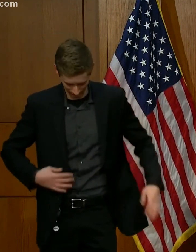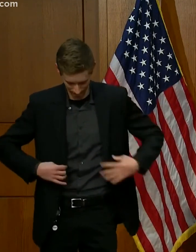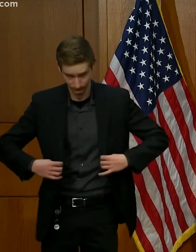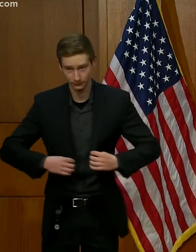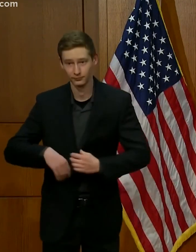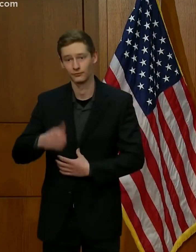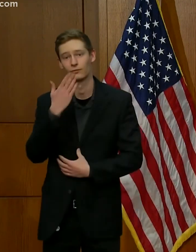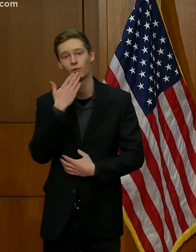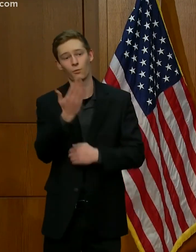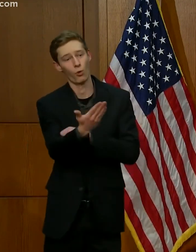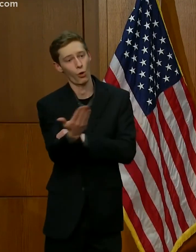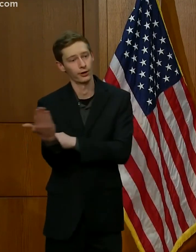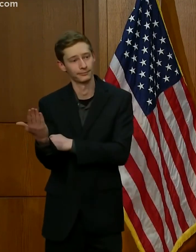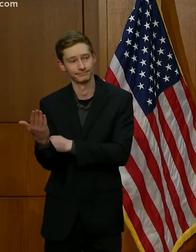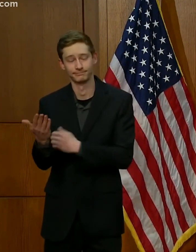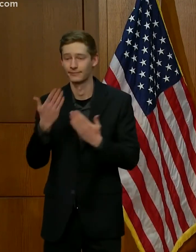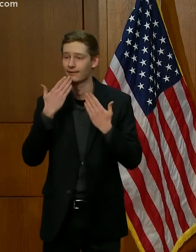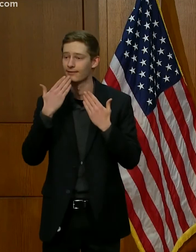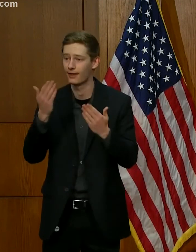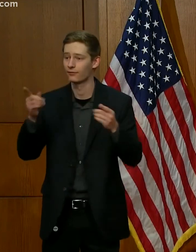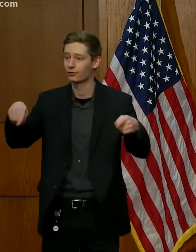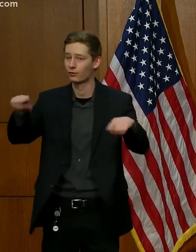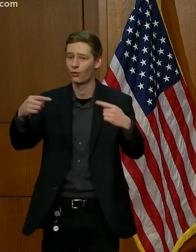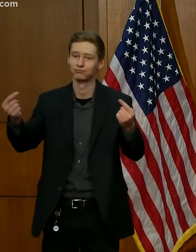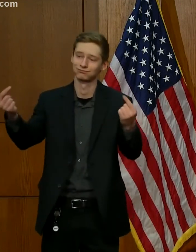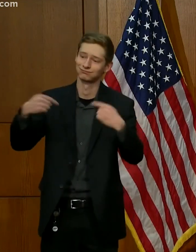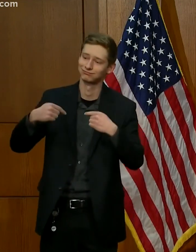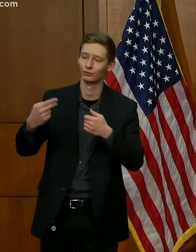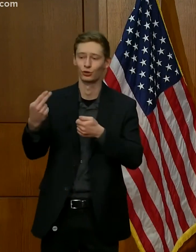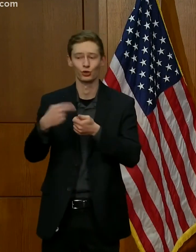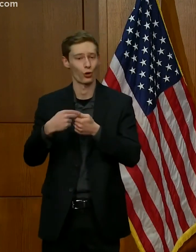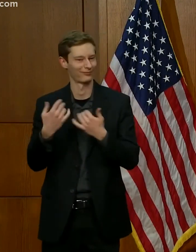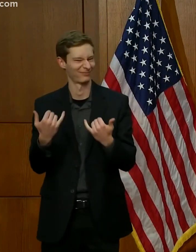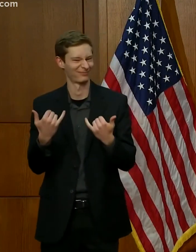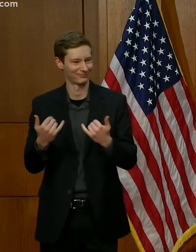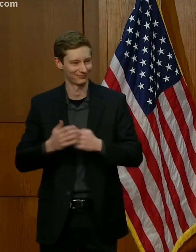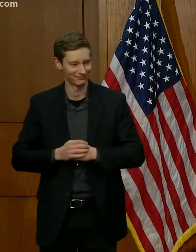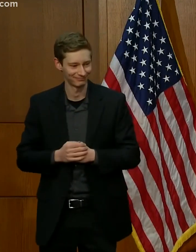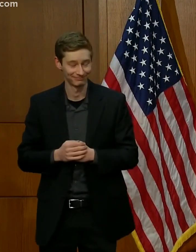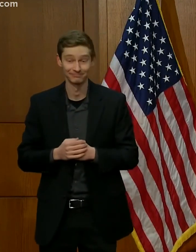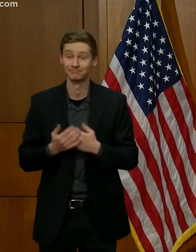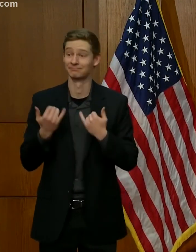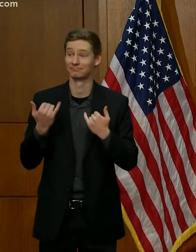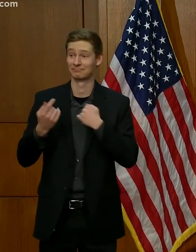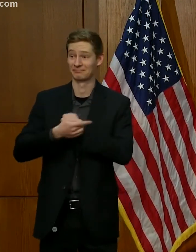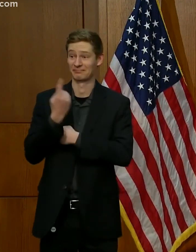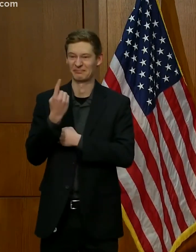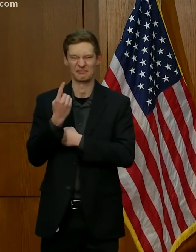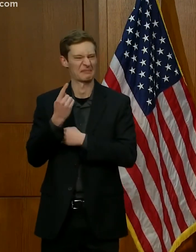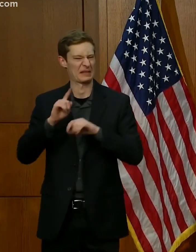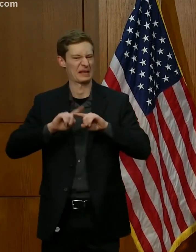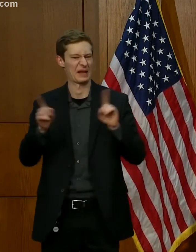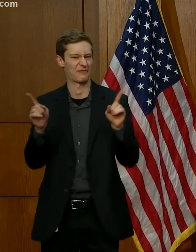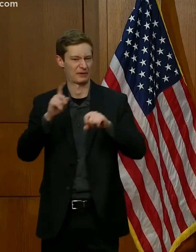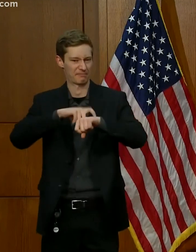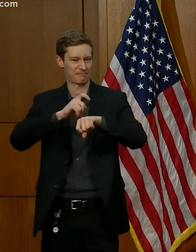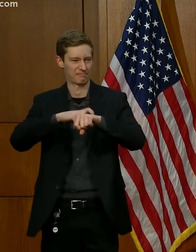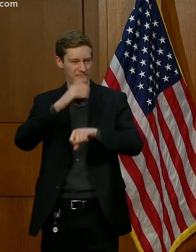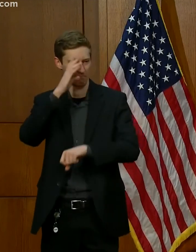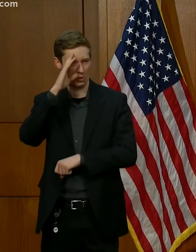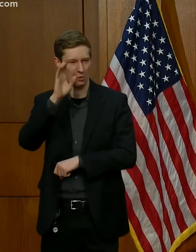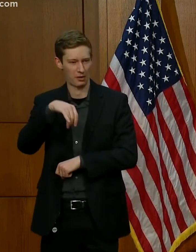Well, good morning, and thanks to all of you for joining us, especially since this isn't our usual time. I know everyone's